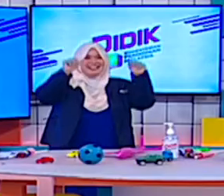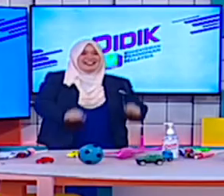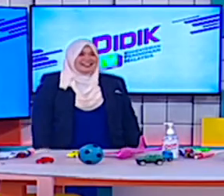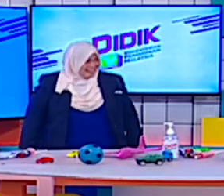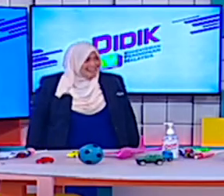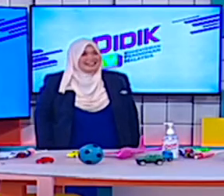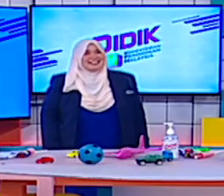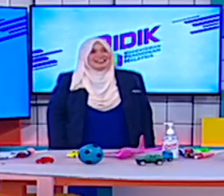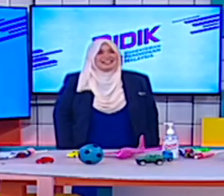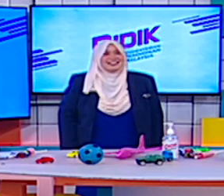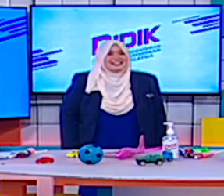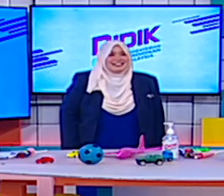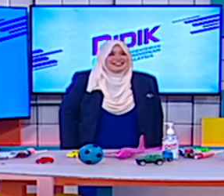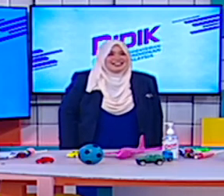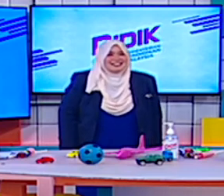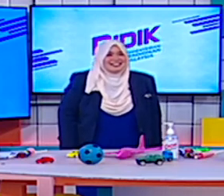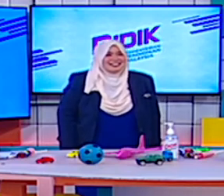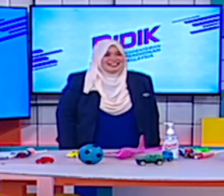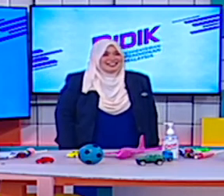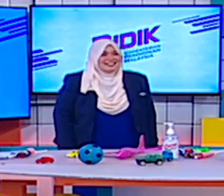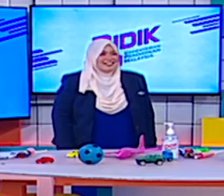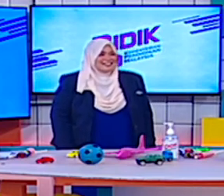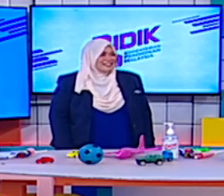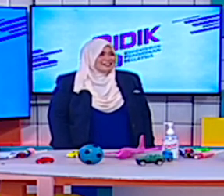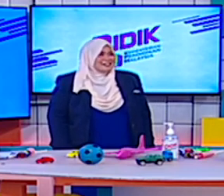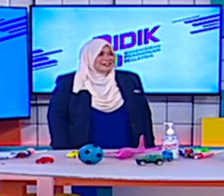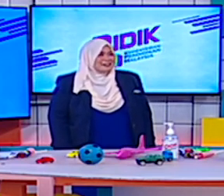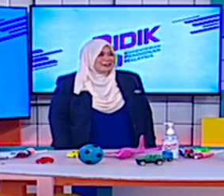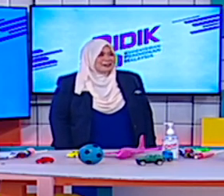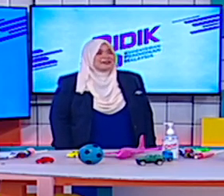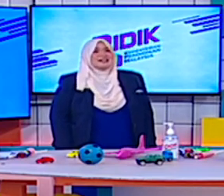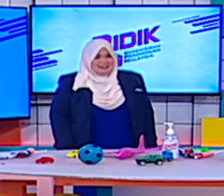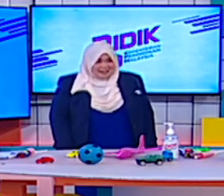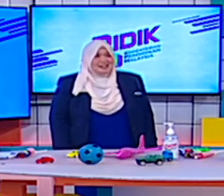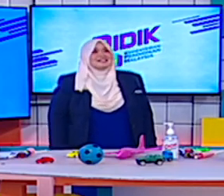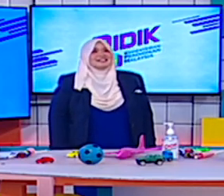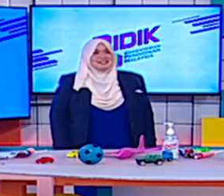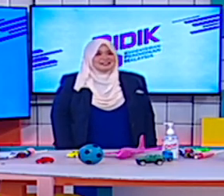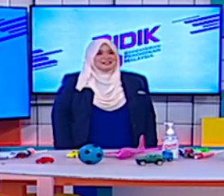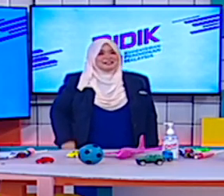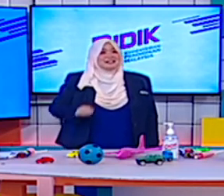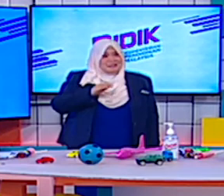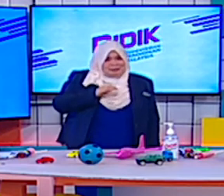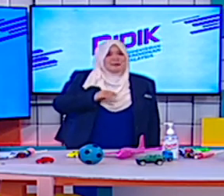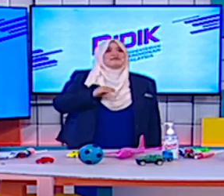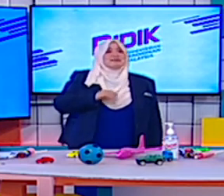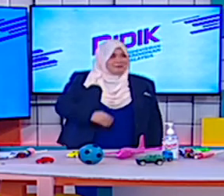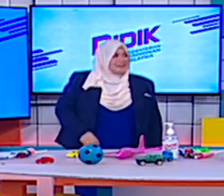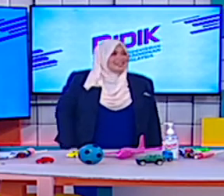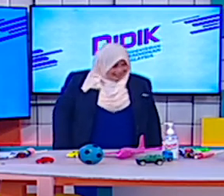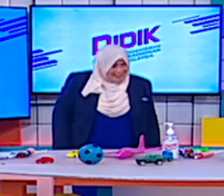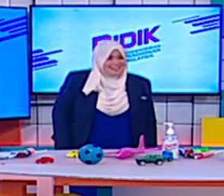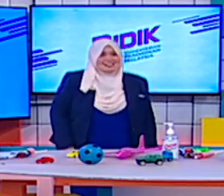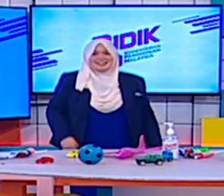Alright, thank you for being with us today. But for our exploration, we have our friends with us,